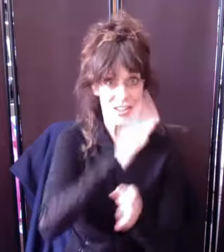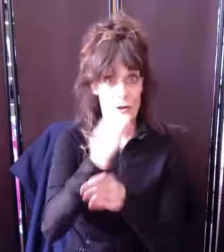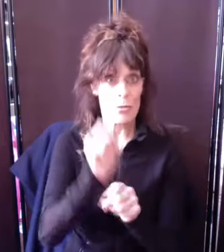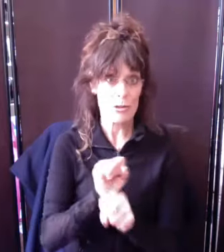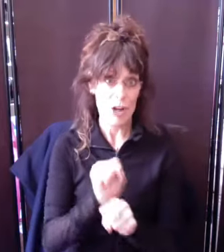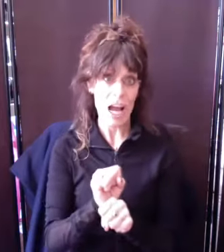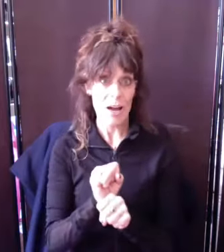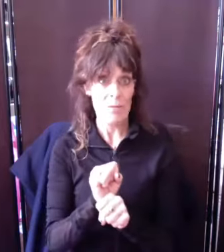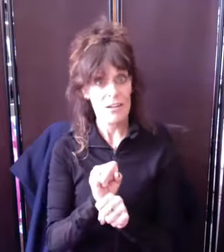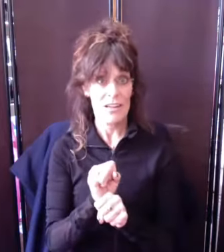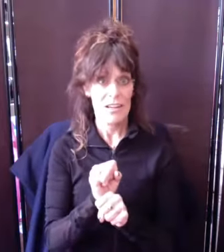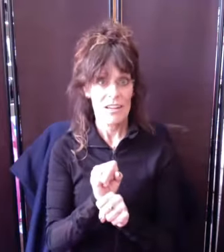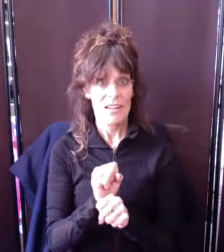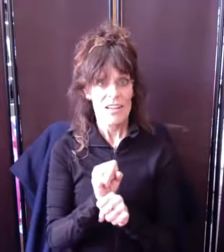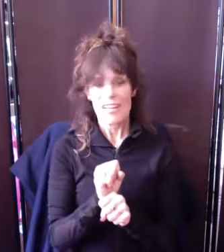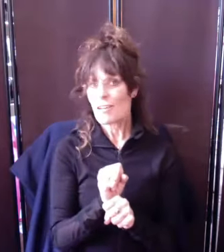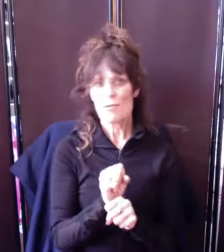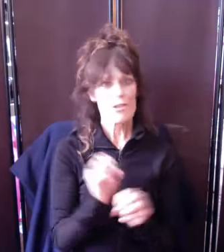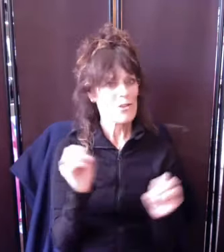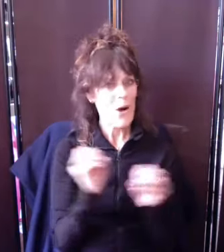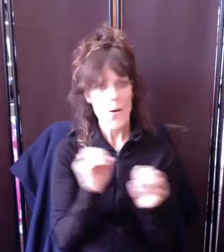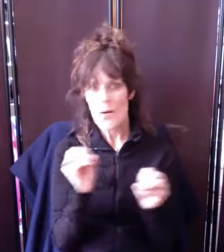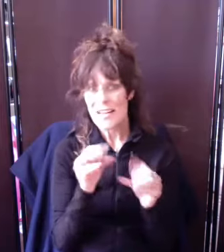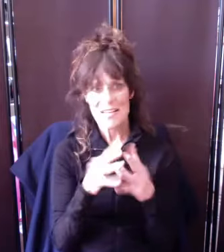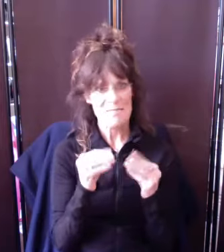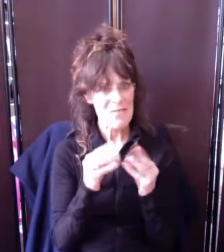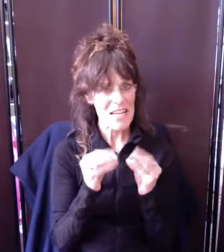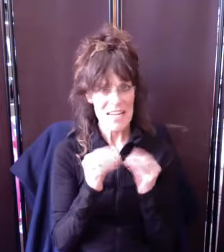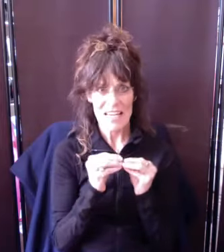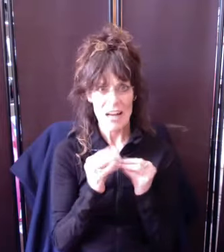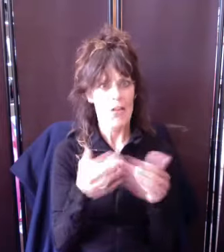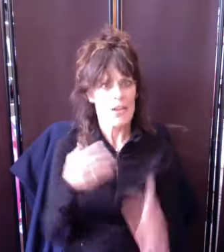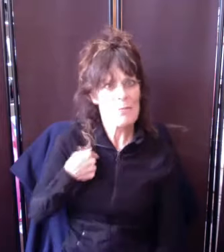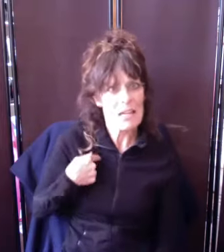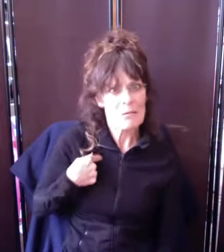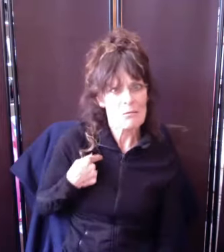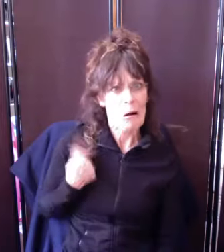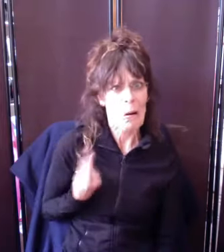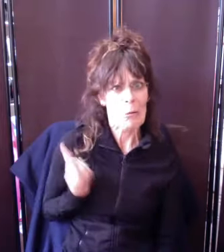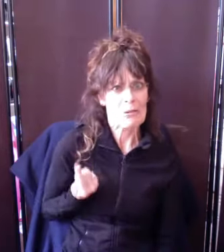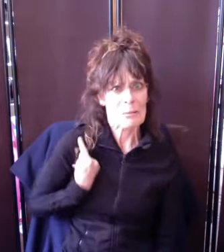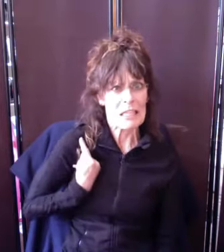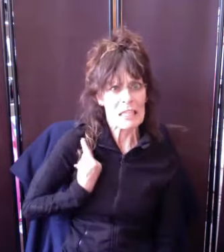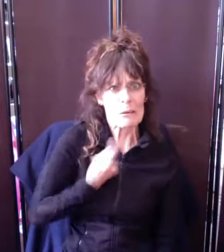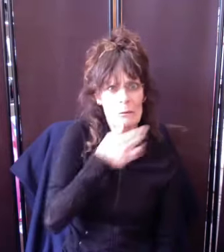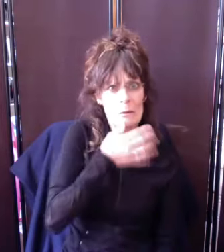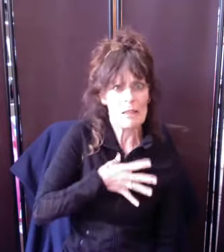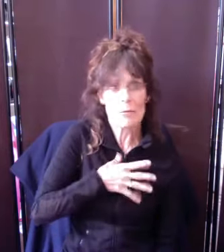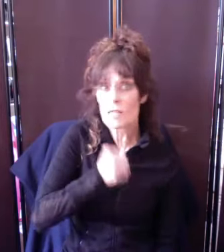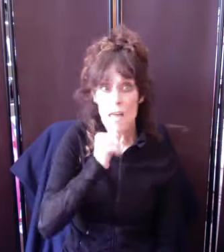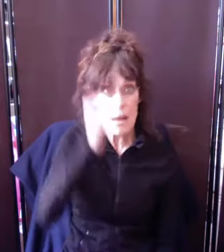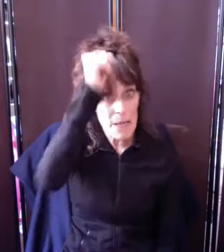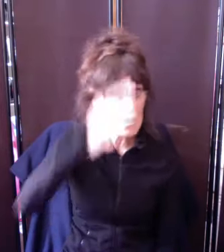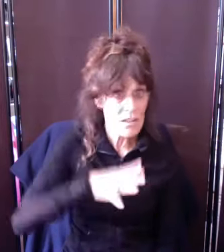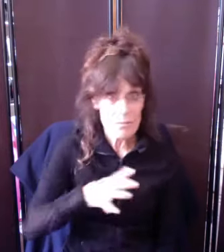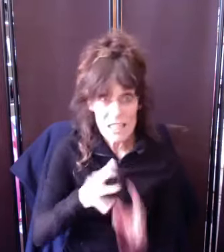And there was nobody in that meeting besides me. I was the only woman in the meeting. It wasn't a men's meeting. It was just, I was the only woman in the meeting. And I was the one